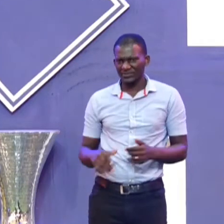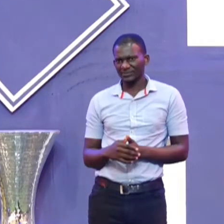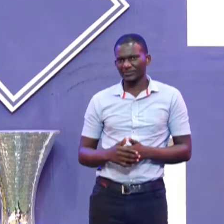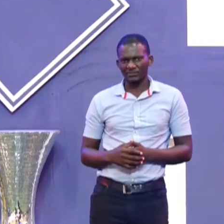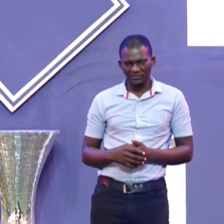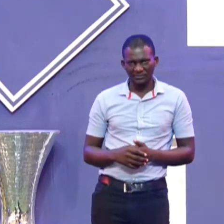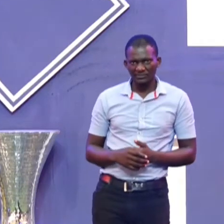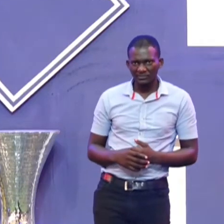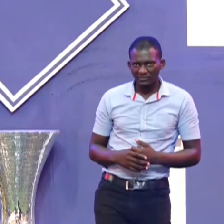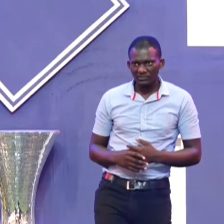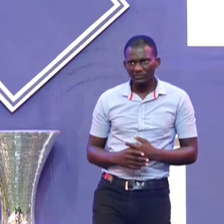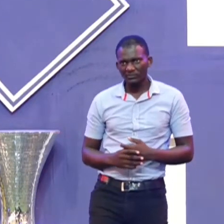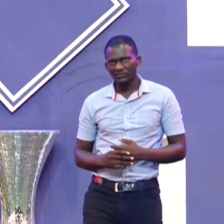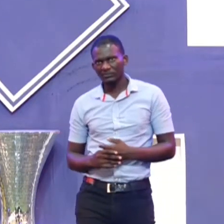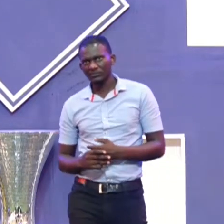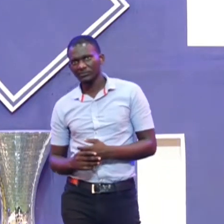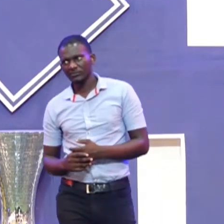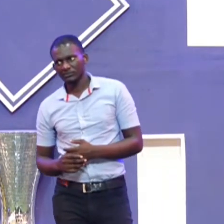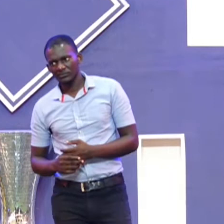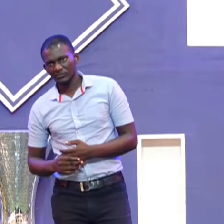katonda mbera mwesi gwato musanyufu